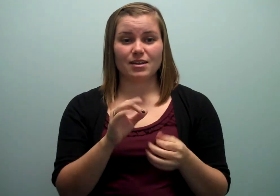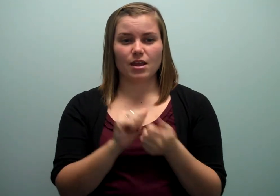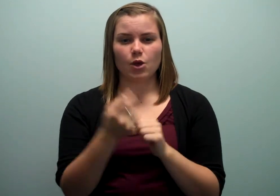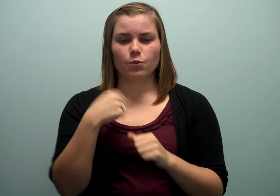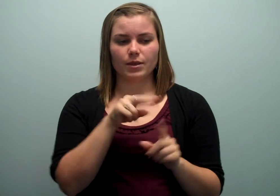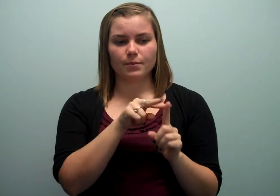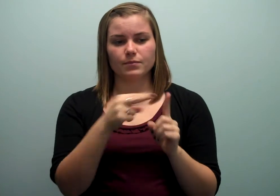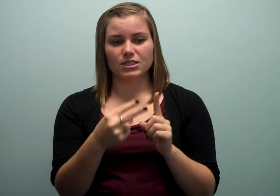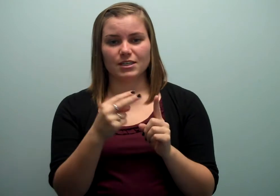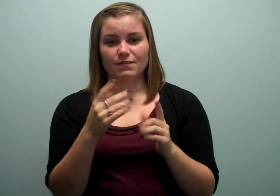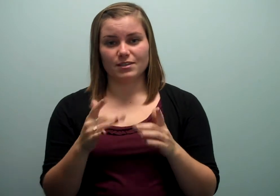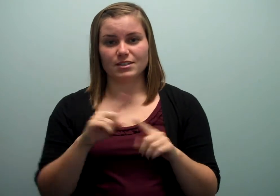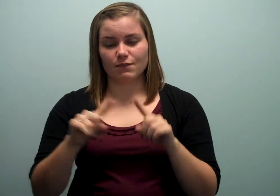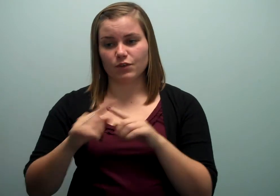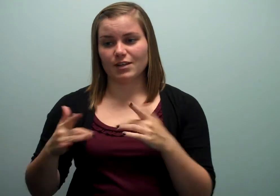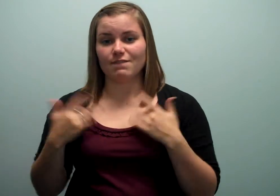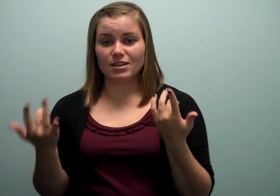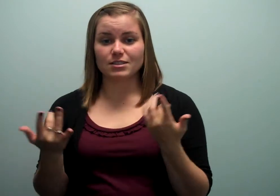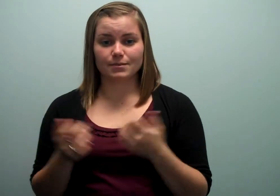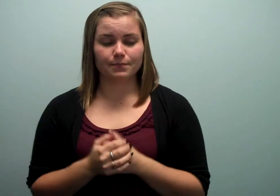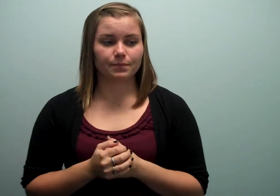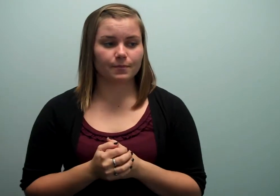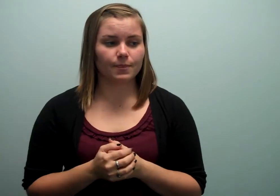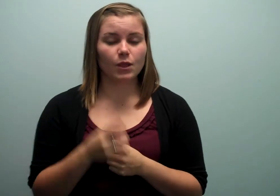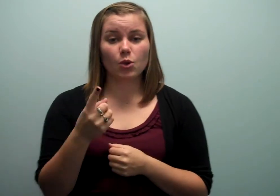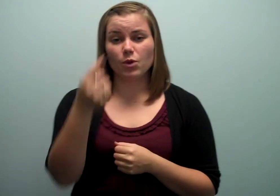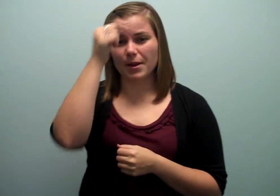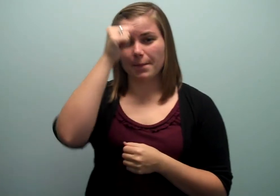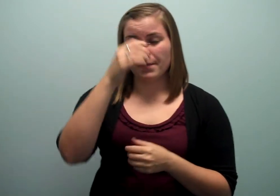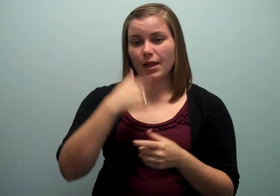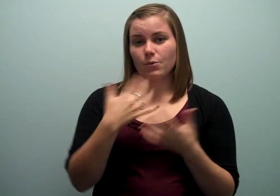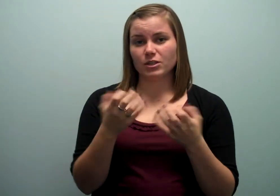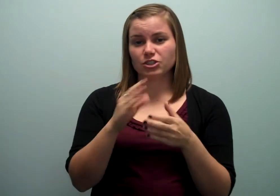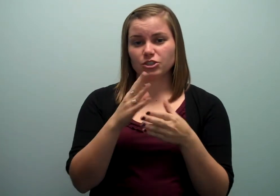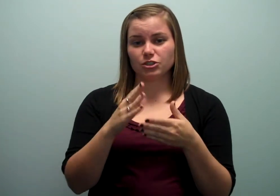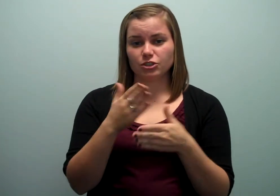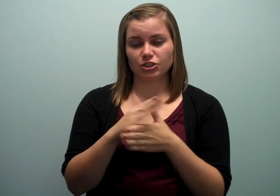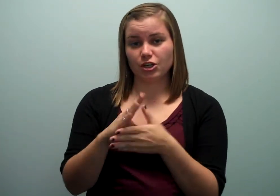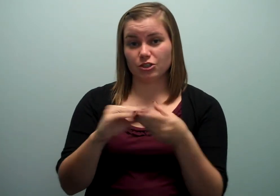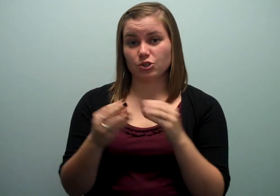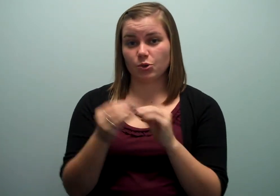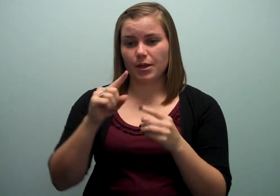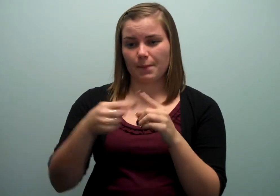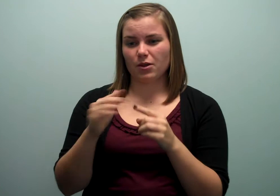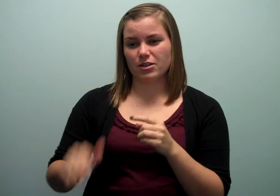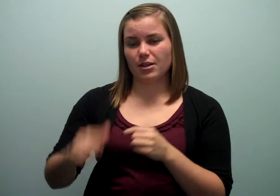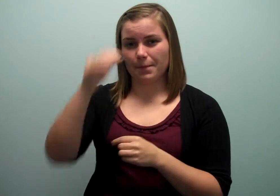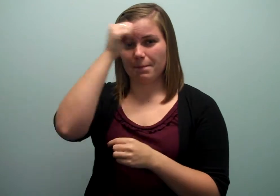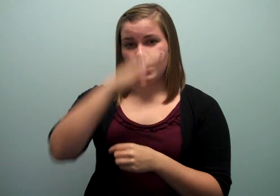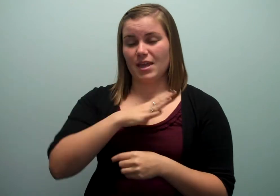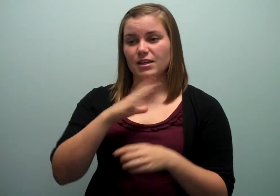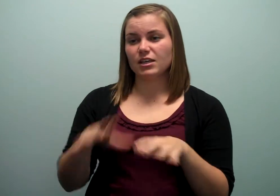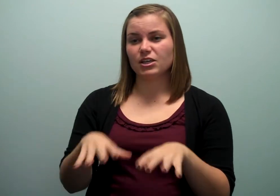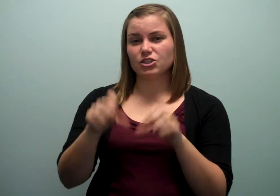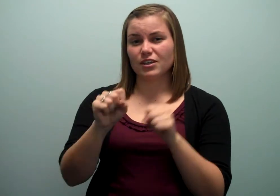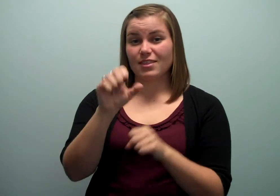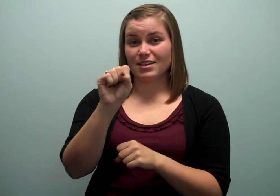story with you about a young man who took the Scholastic Aptitude Test, the SAT, as part of the college entrance